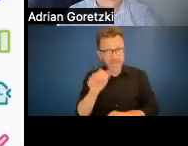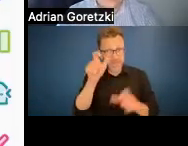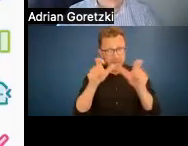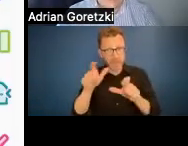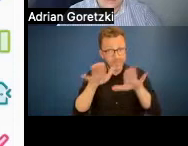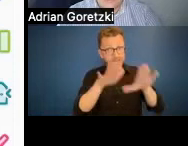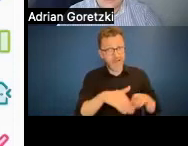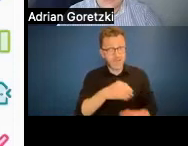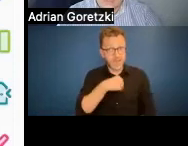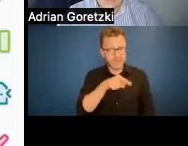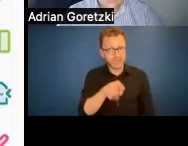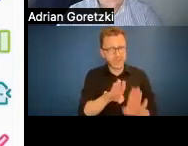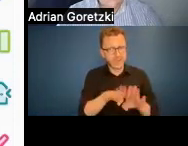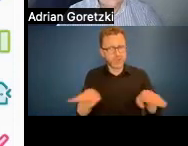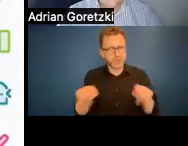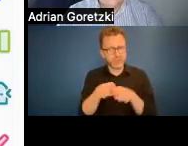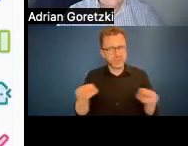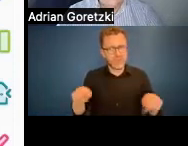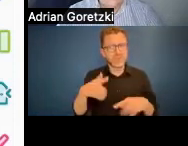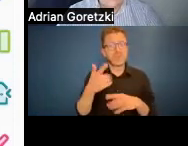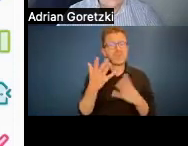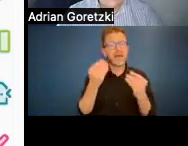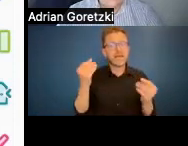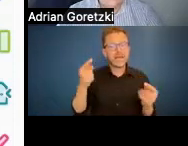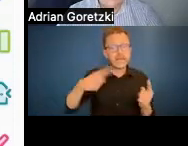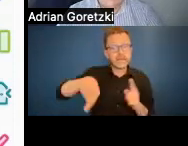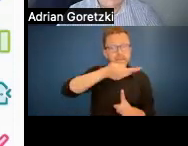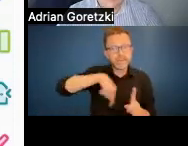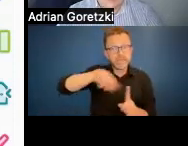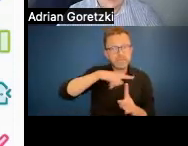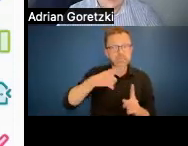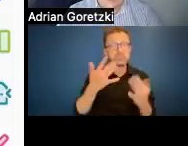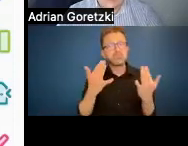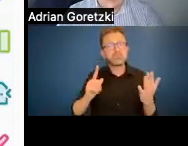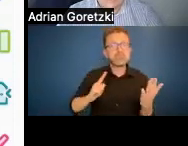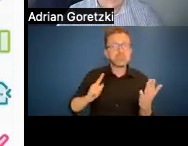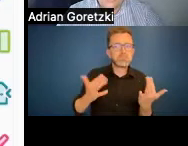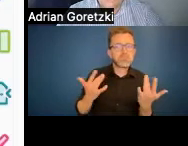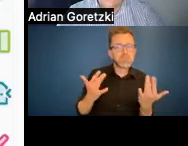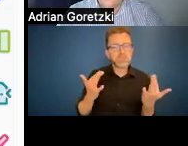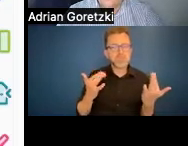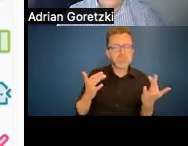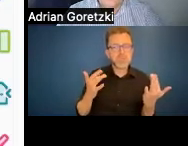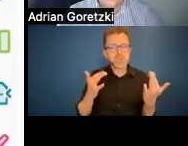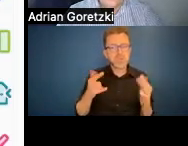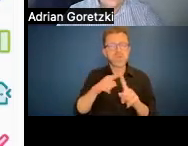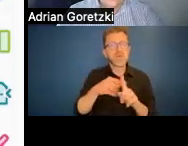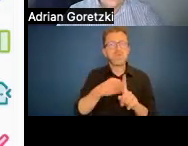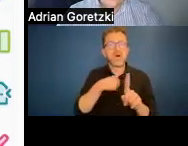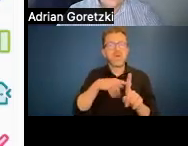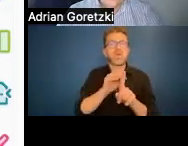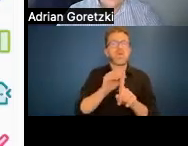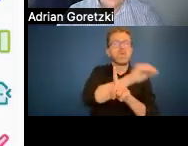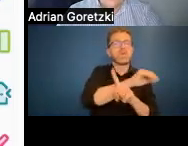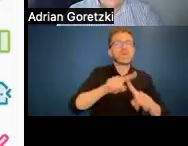went from Poland to other countries. Just let me take a look at my notes and maybe stop sharing my screen. I said everything that I wanted to say.